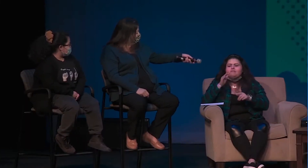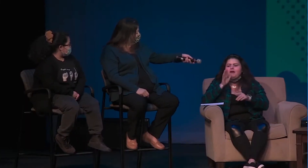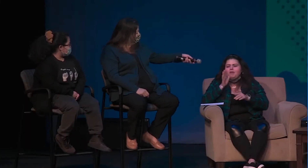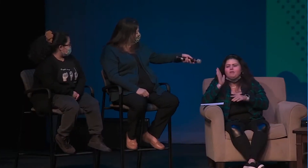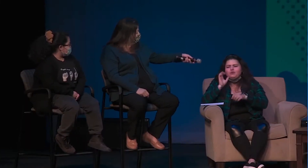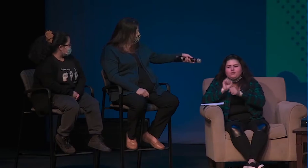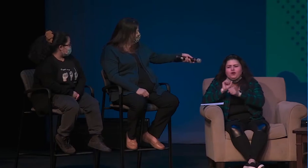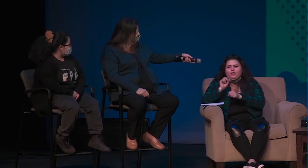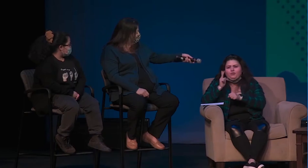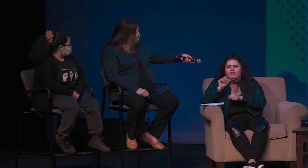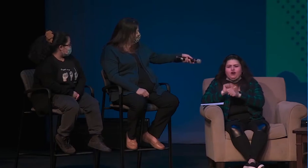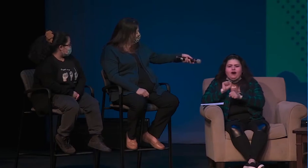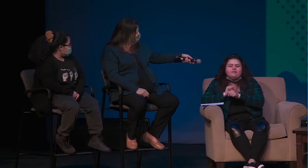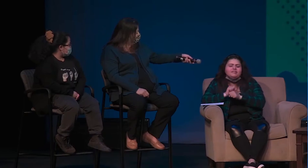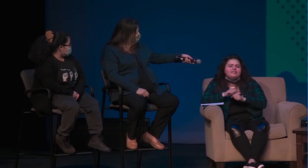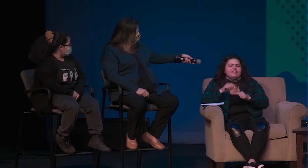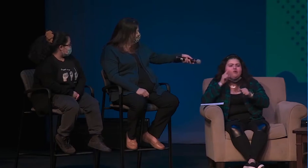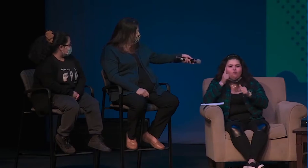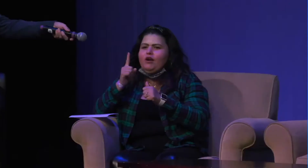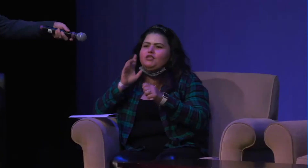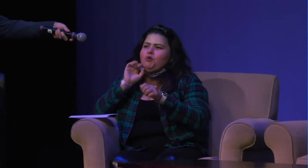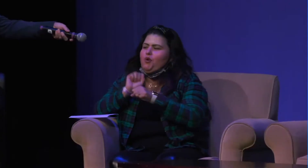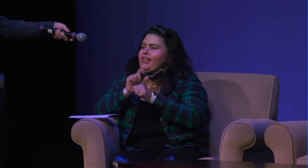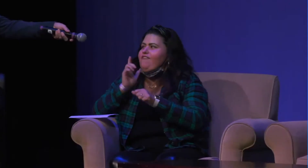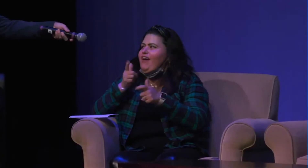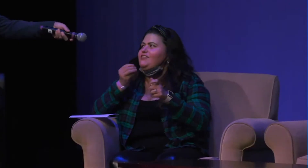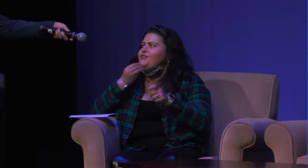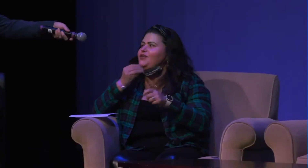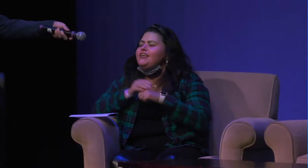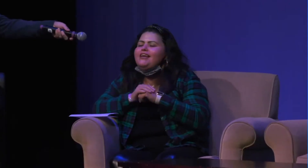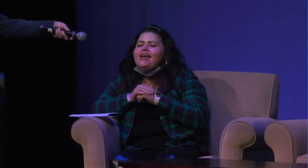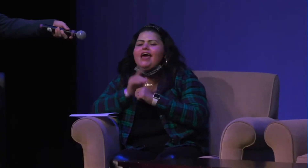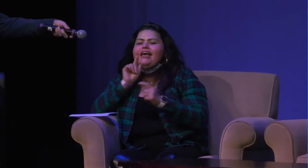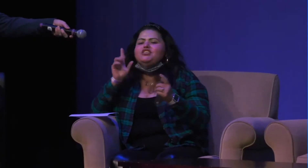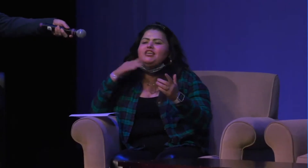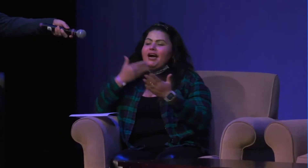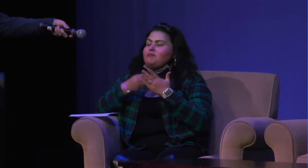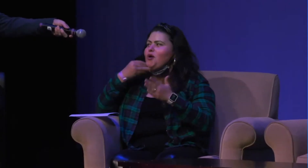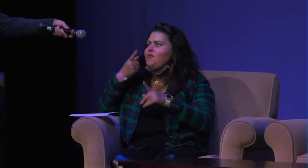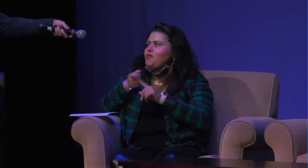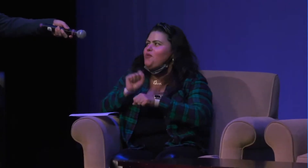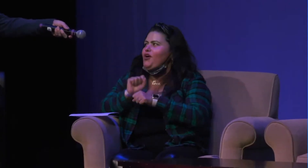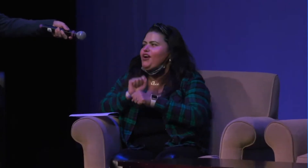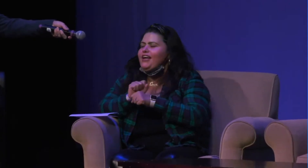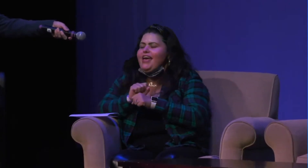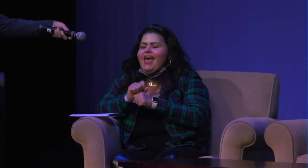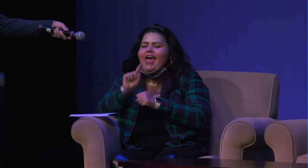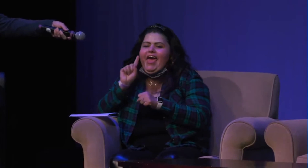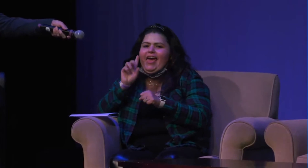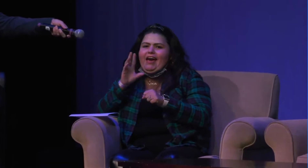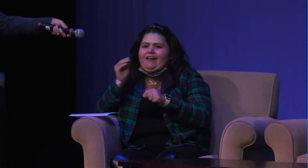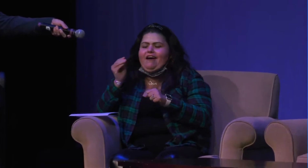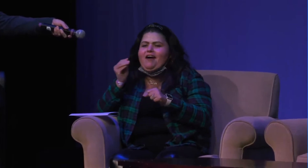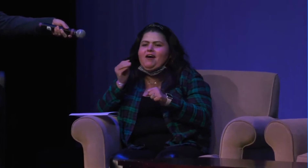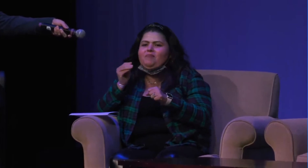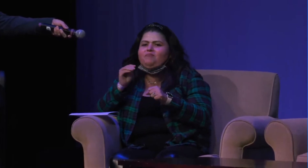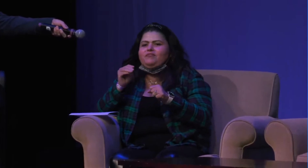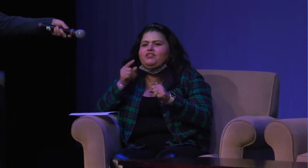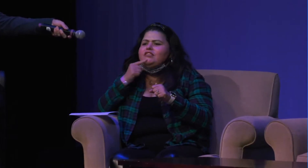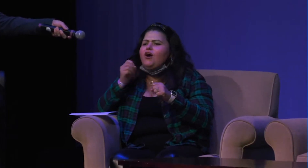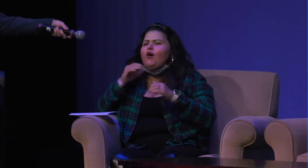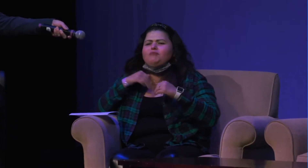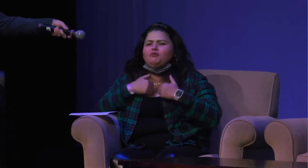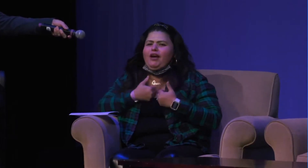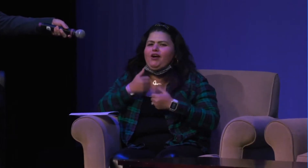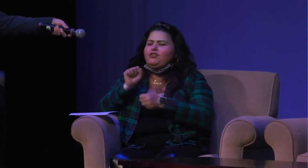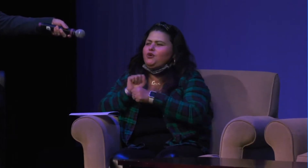mom used to work 3 jobs. One, she would work in the fast food, and she comes home from work, and